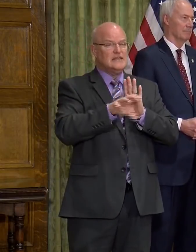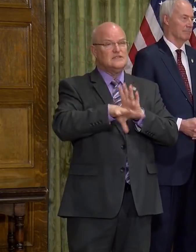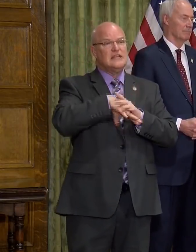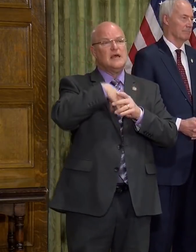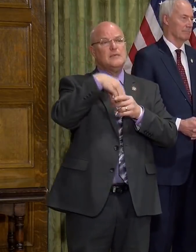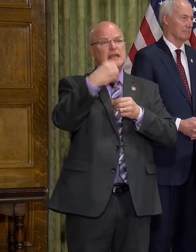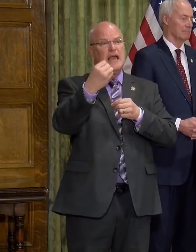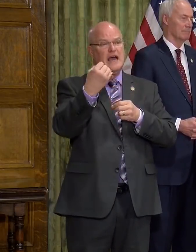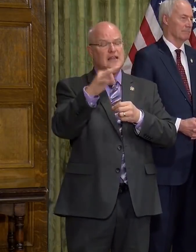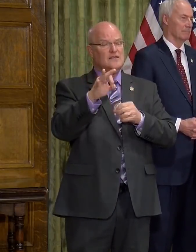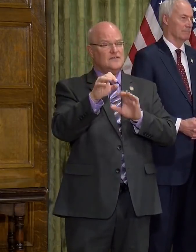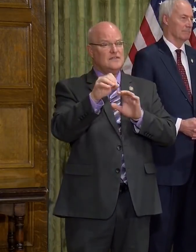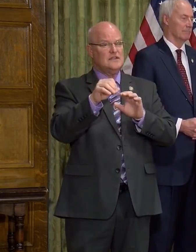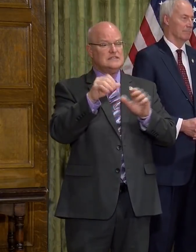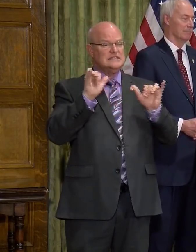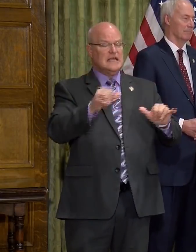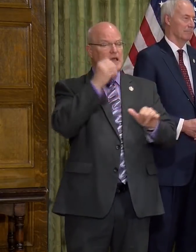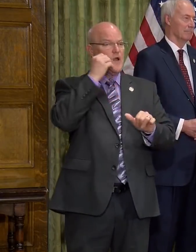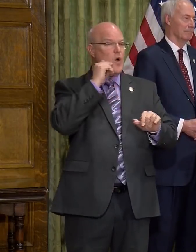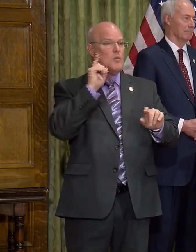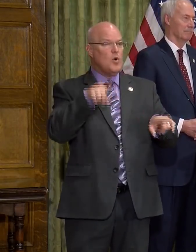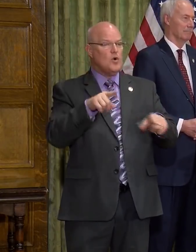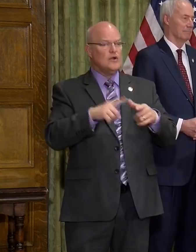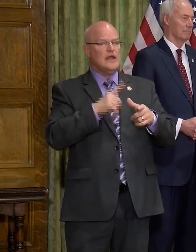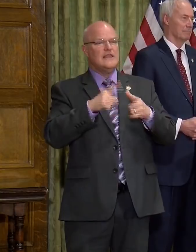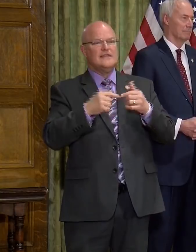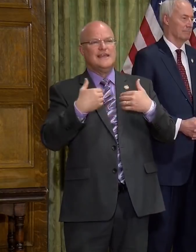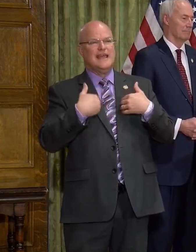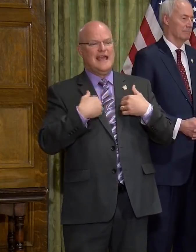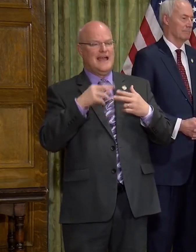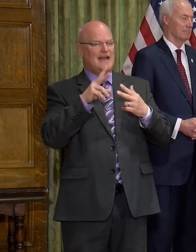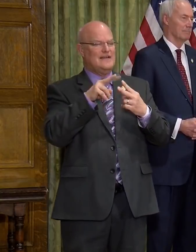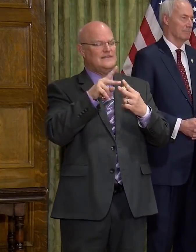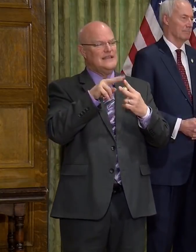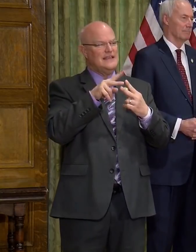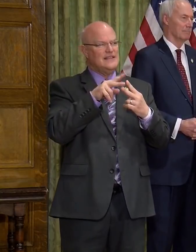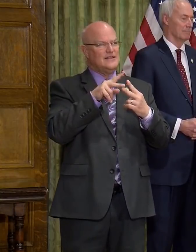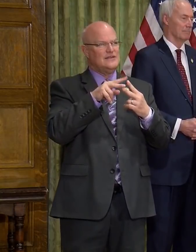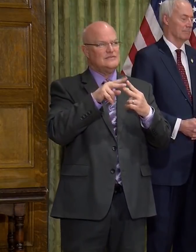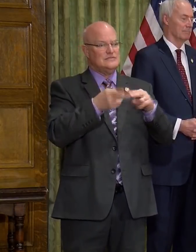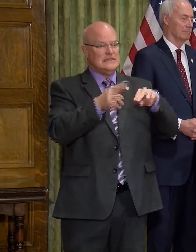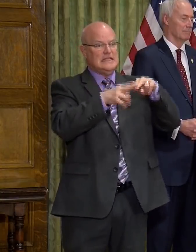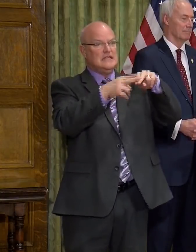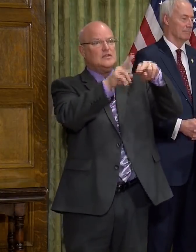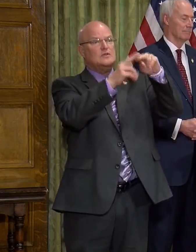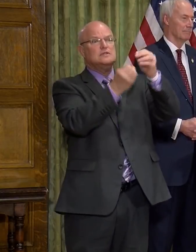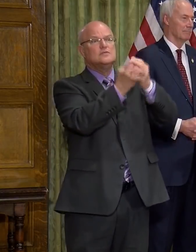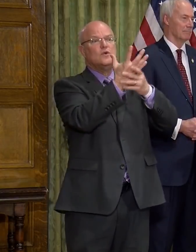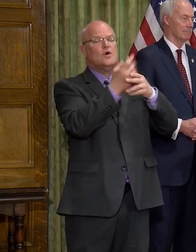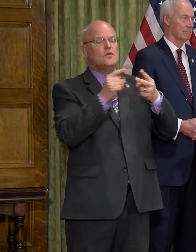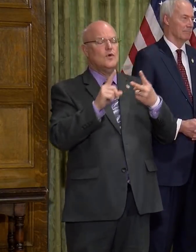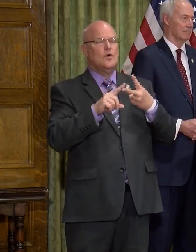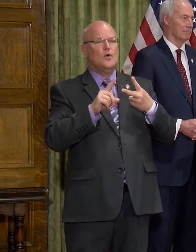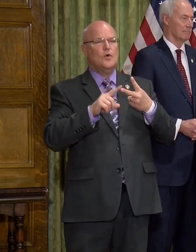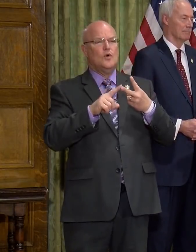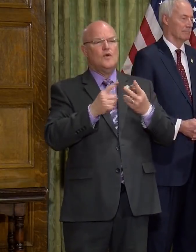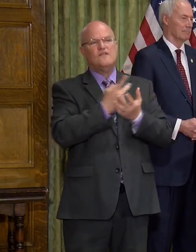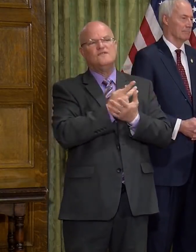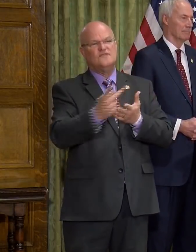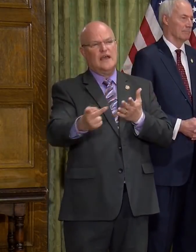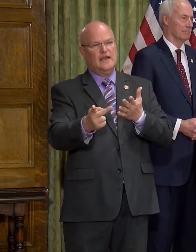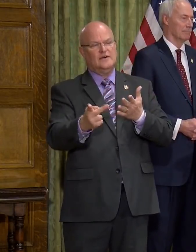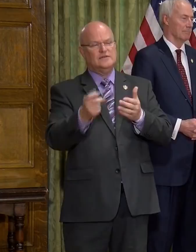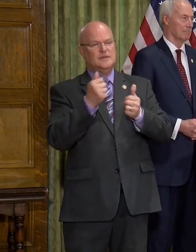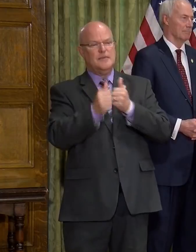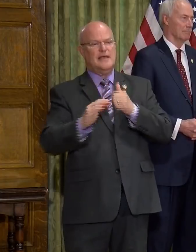too soon, then they can have either increased growth or fail to get